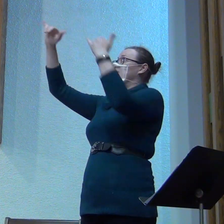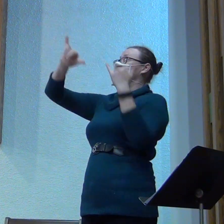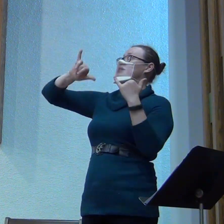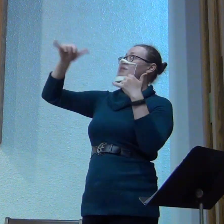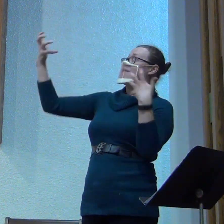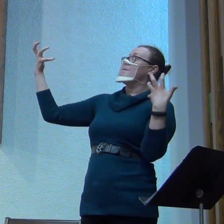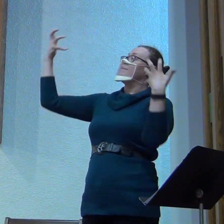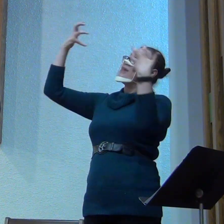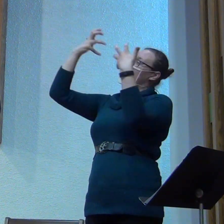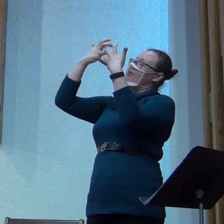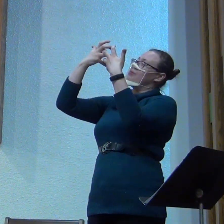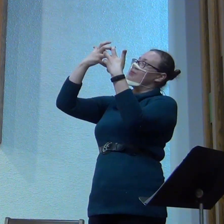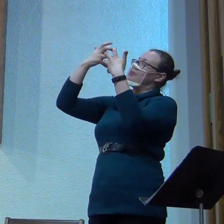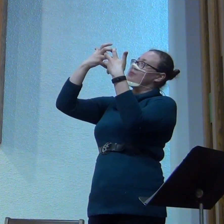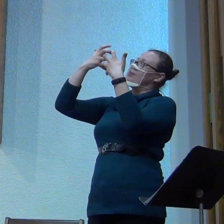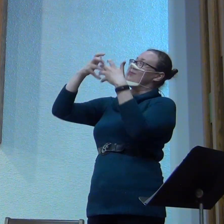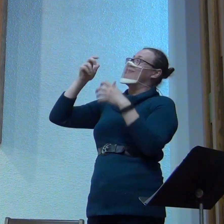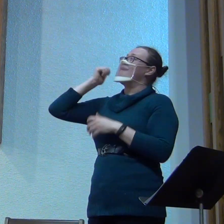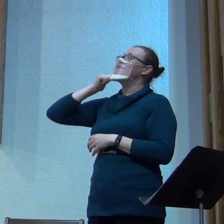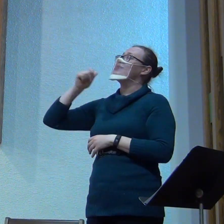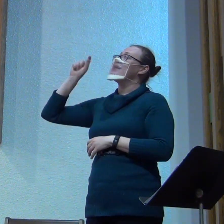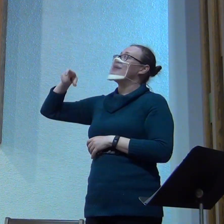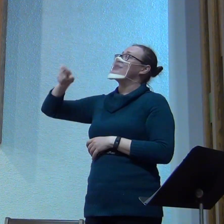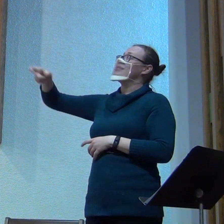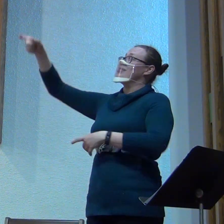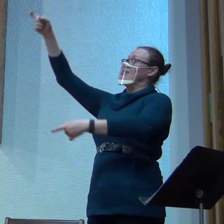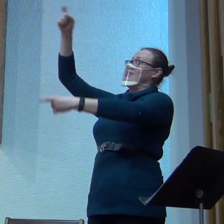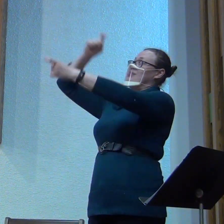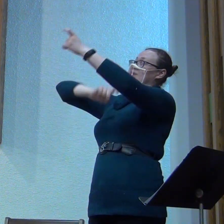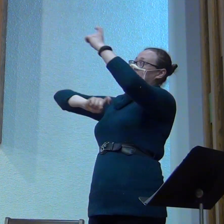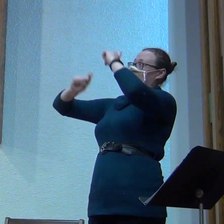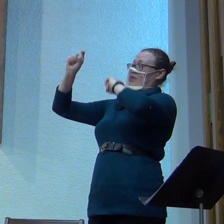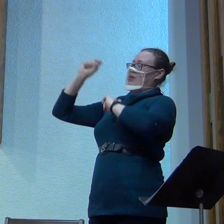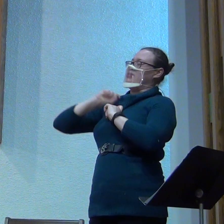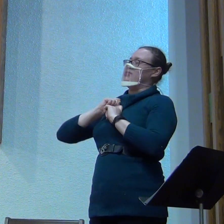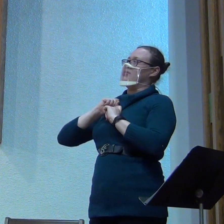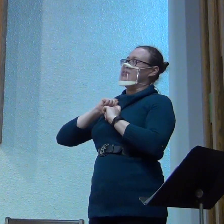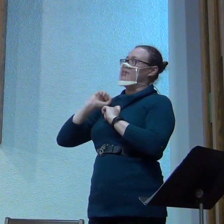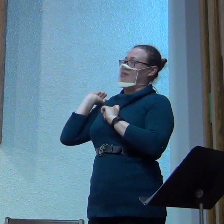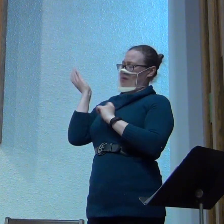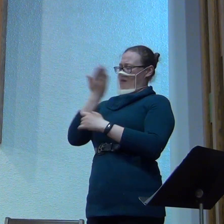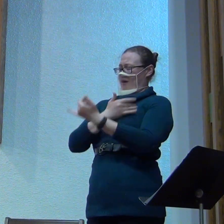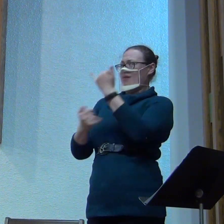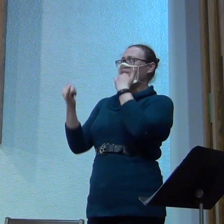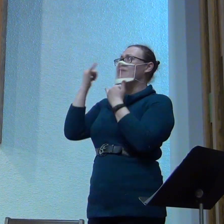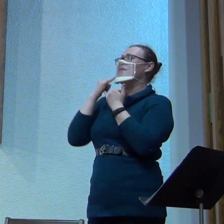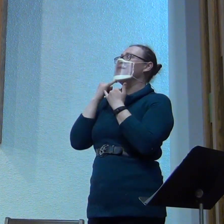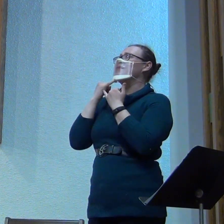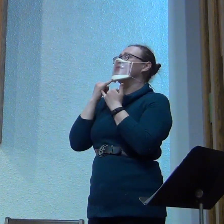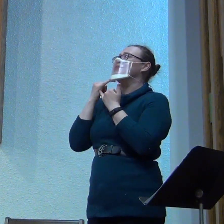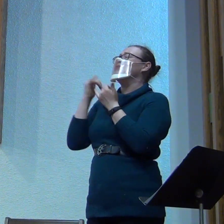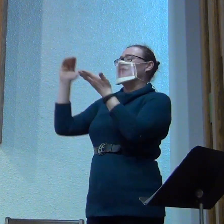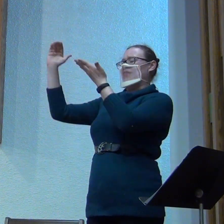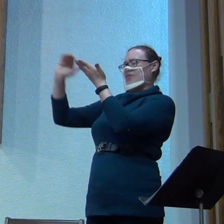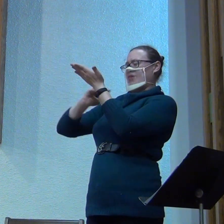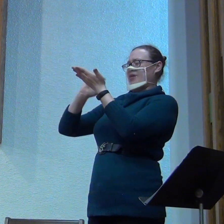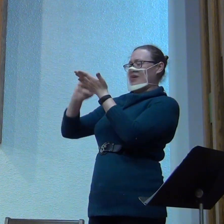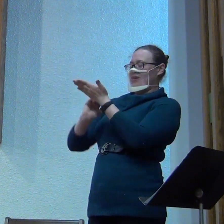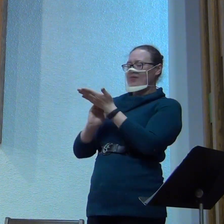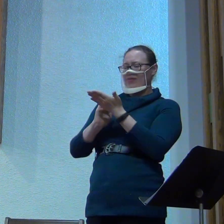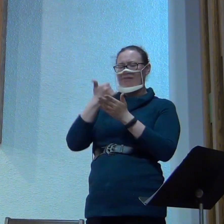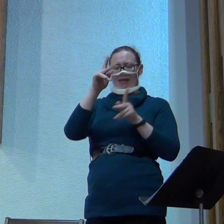us this day our daily bread, and forgive us our sins, as